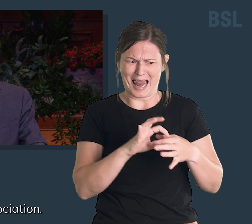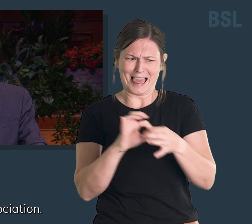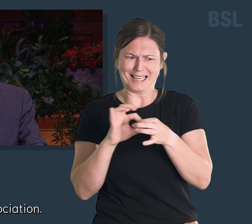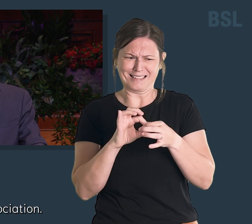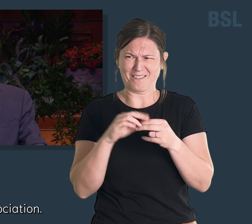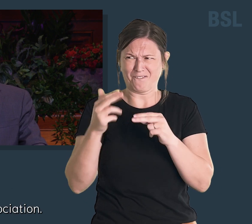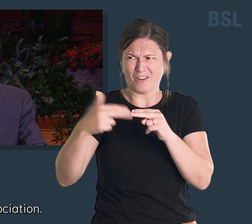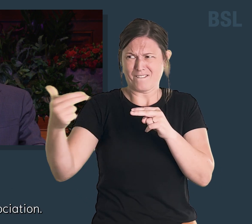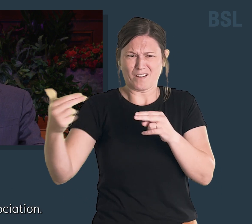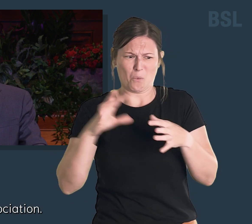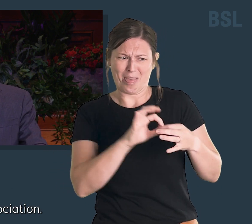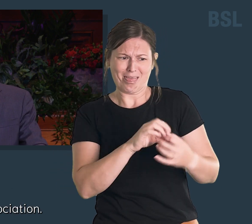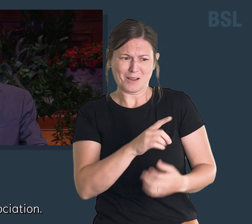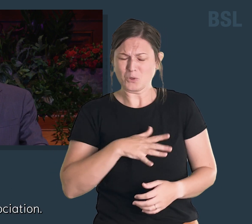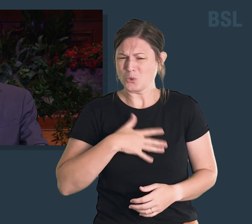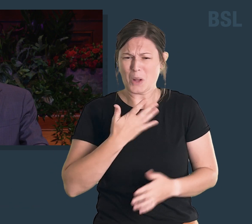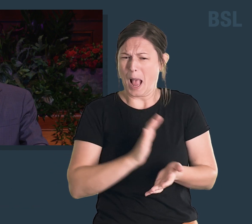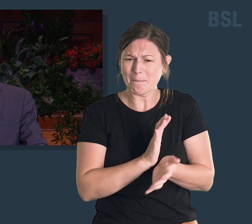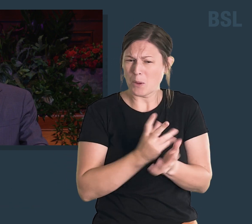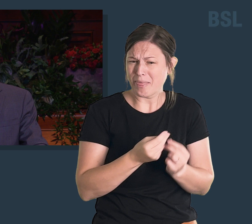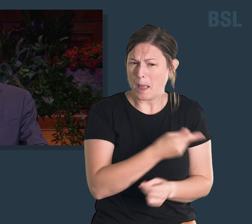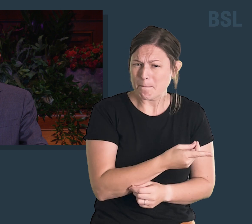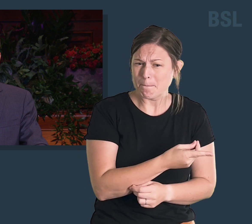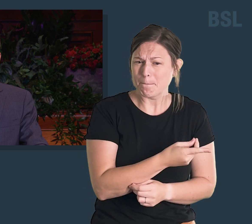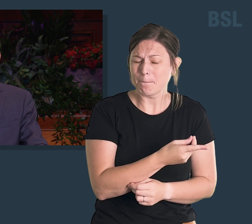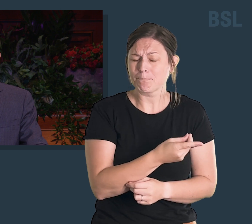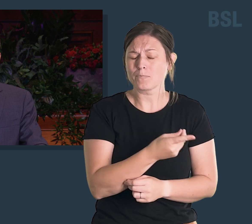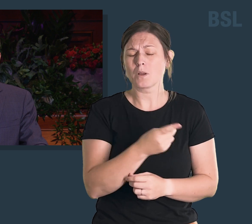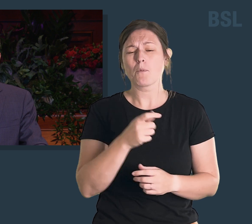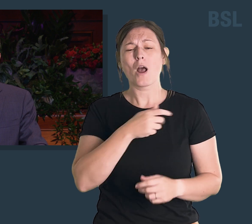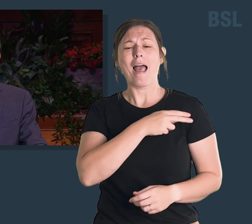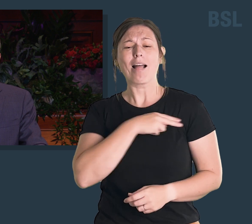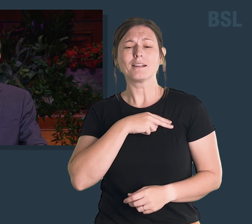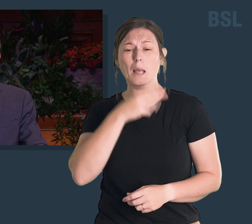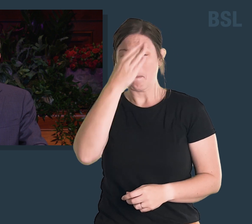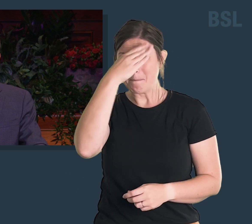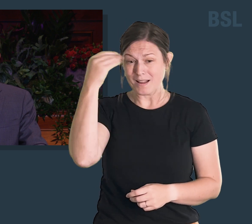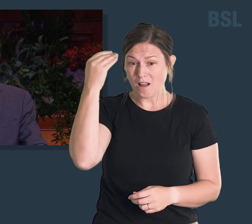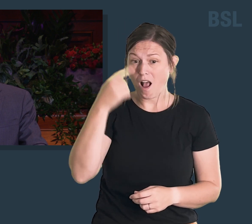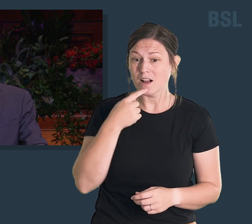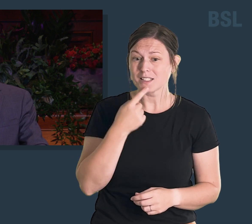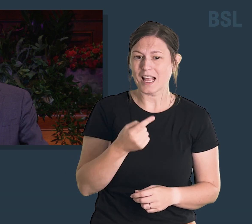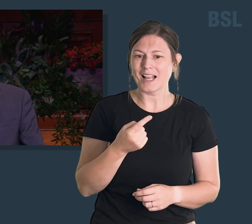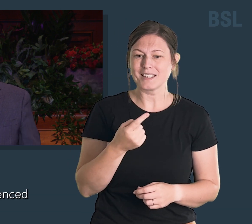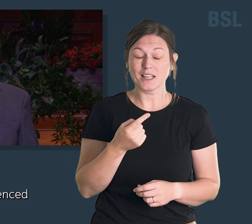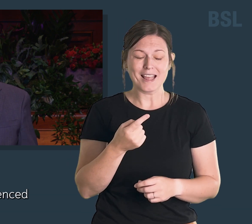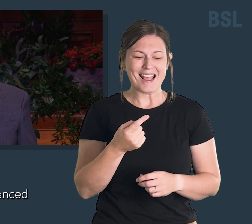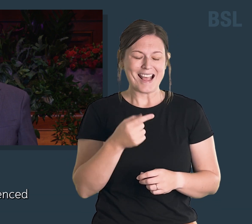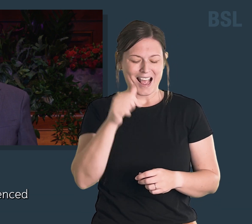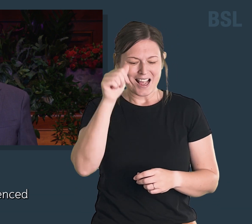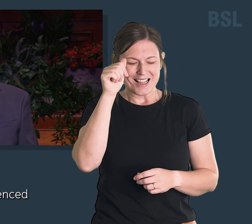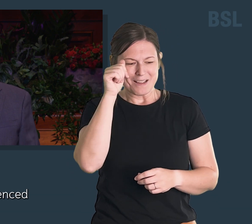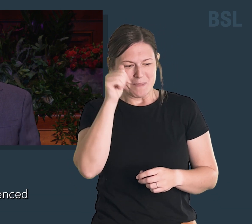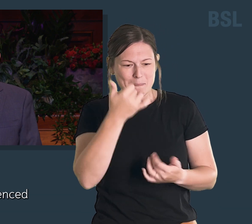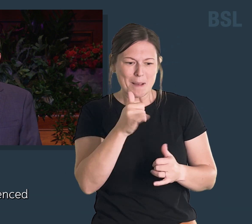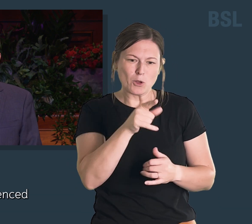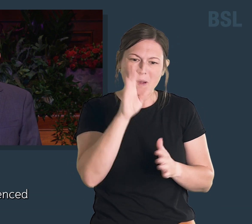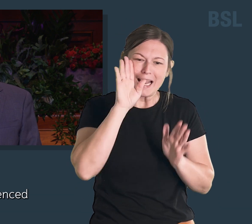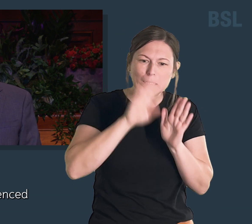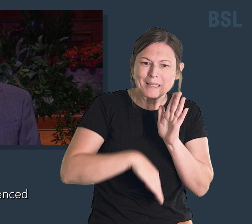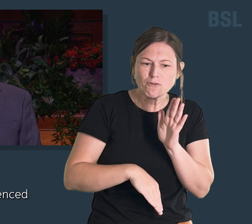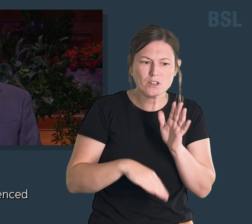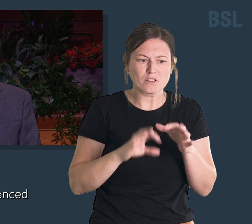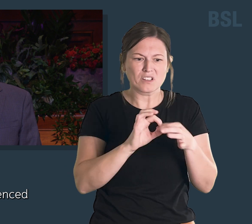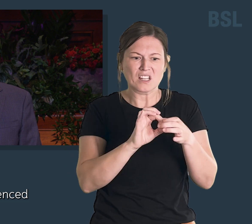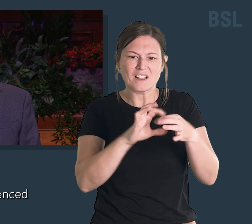family association. Elder David A. Bednar made this observation. To you who have experienced